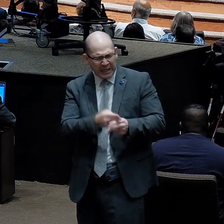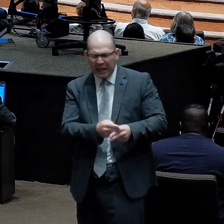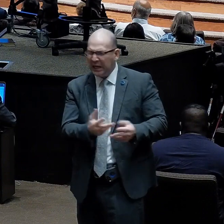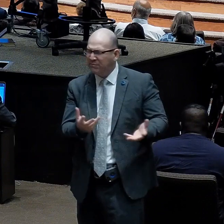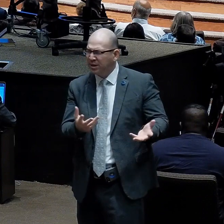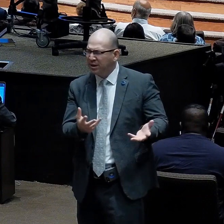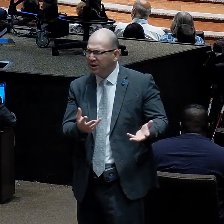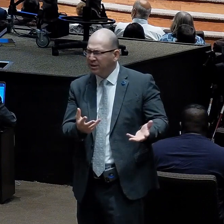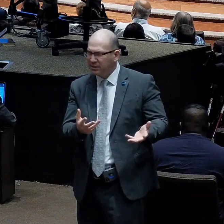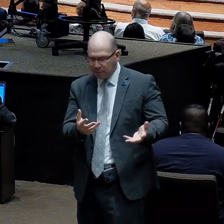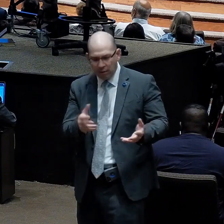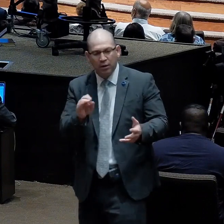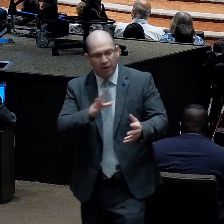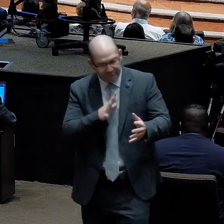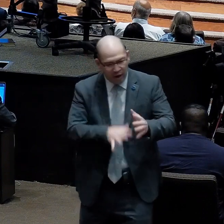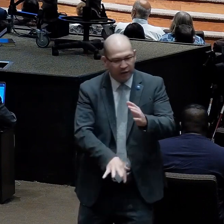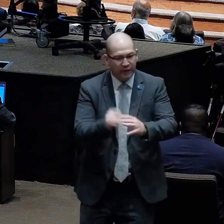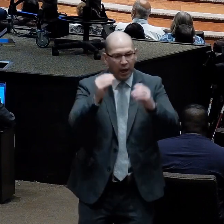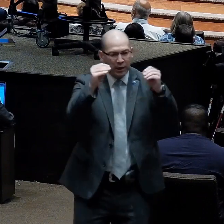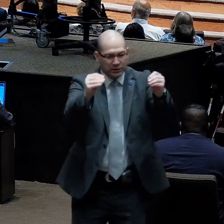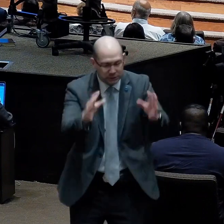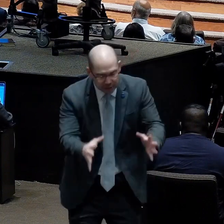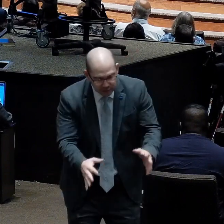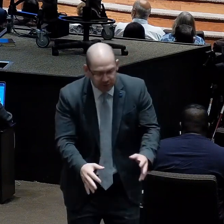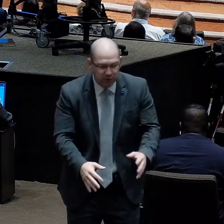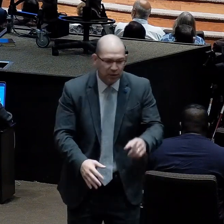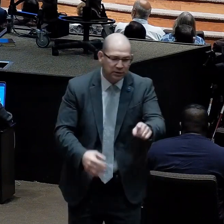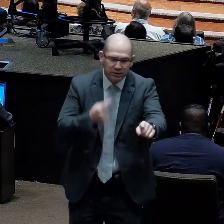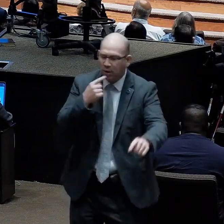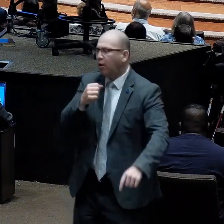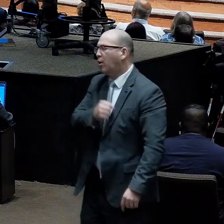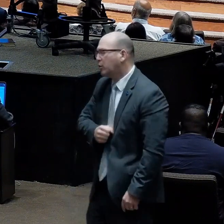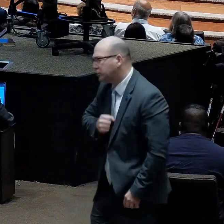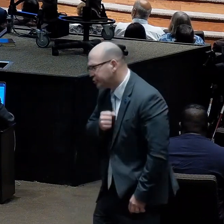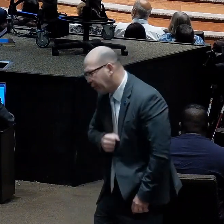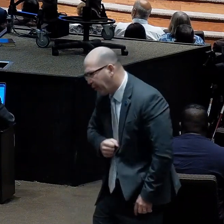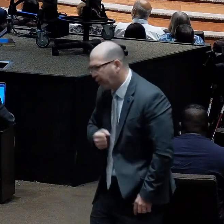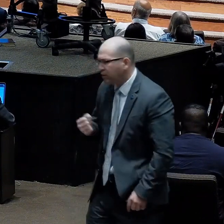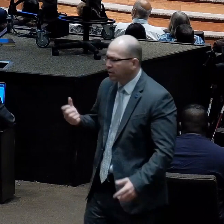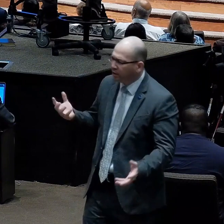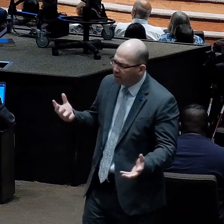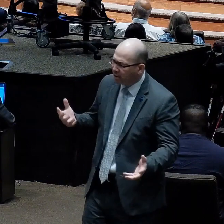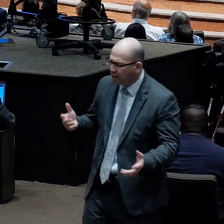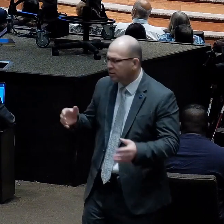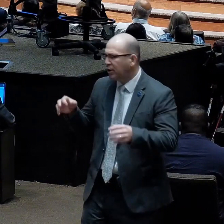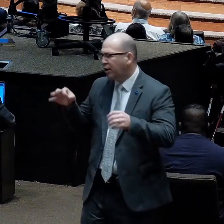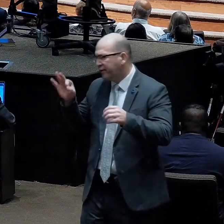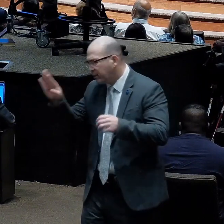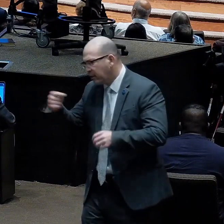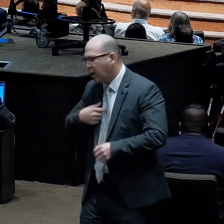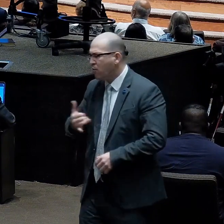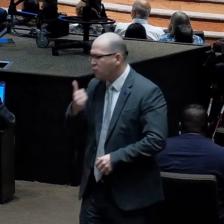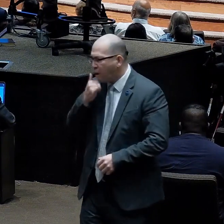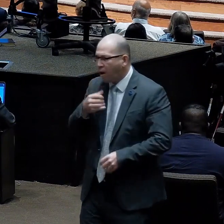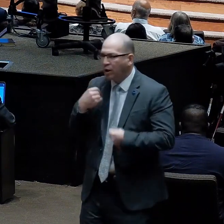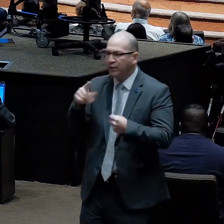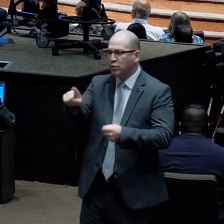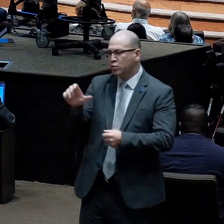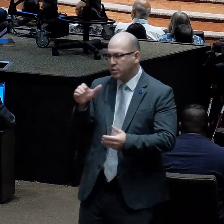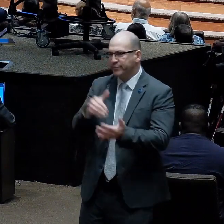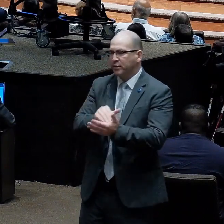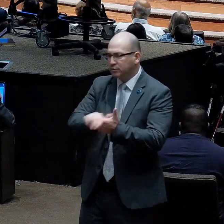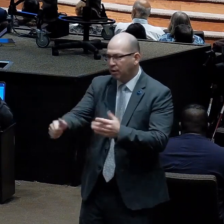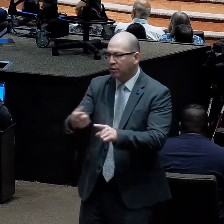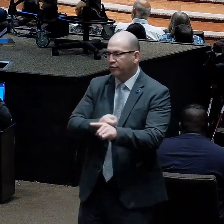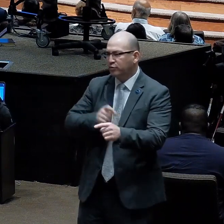go find that teacher and the teacher apologizes and puts it out on Facebook and he gets $100,000 from the school district.